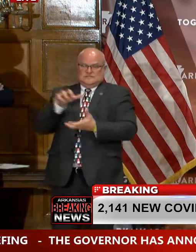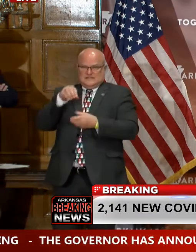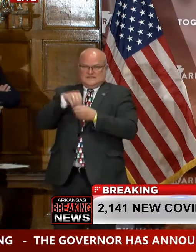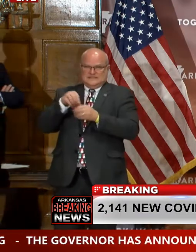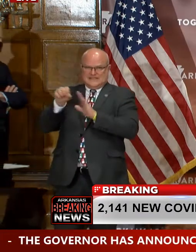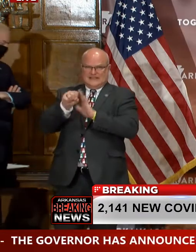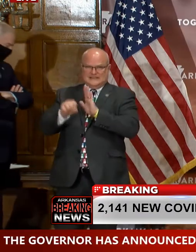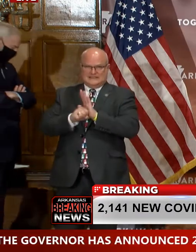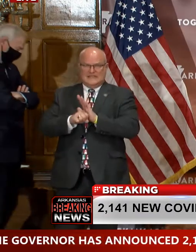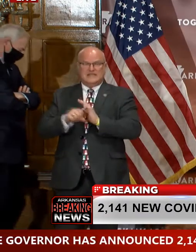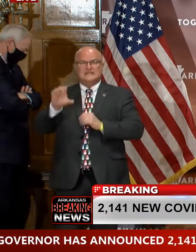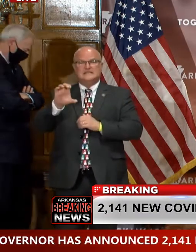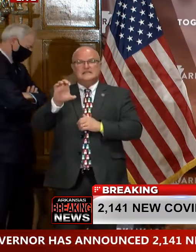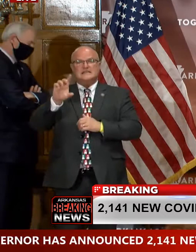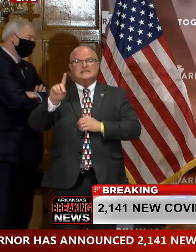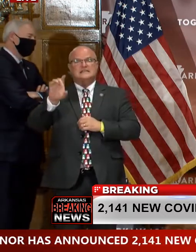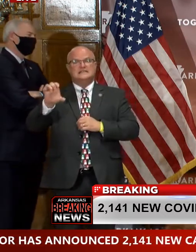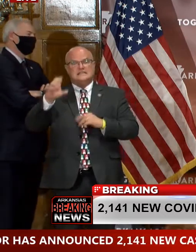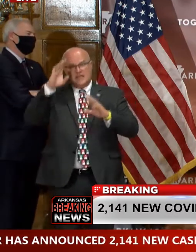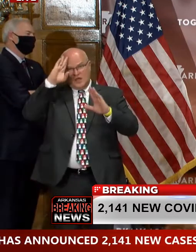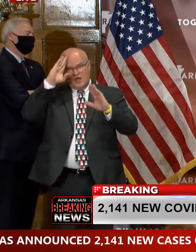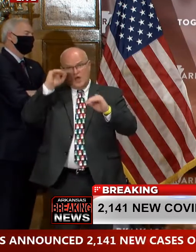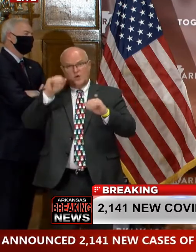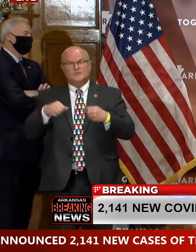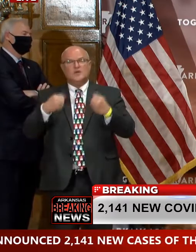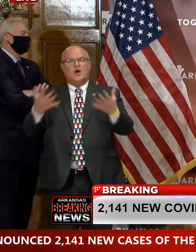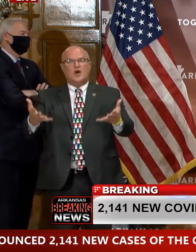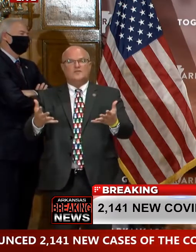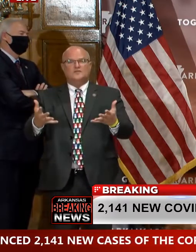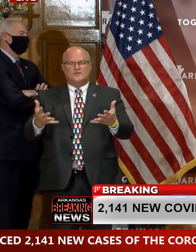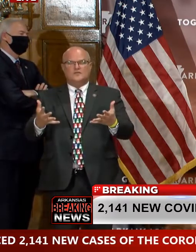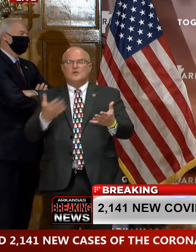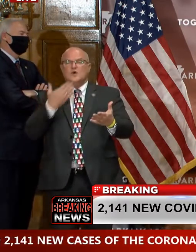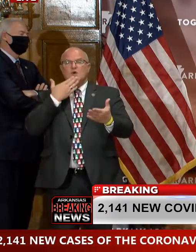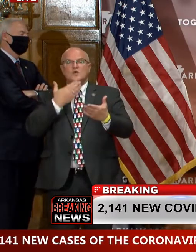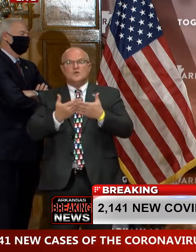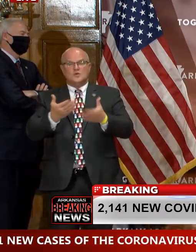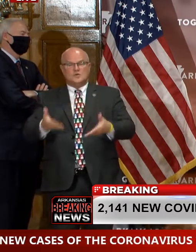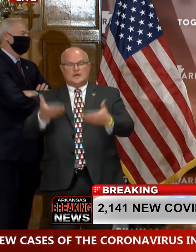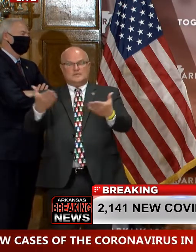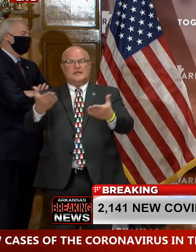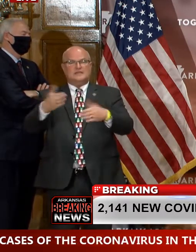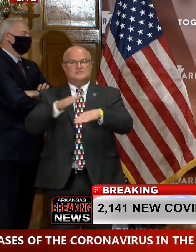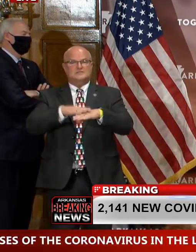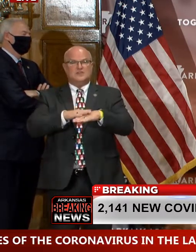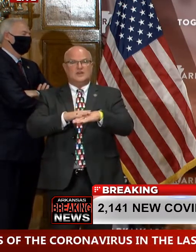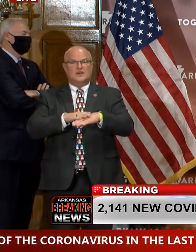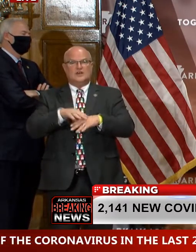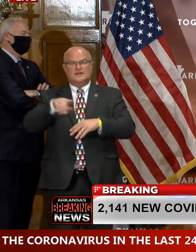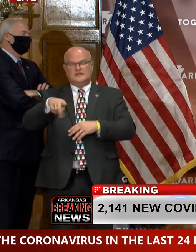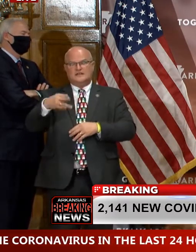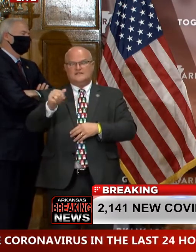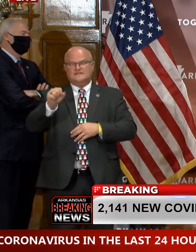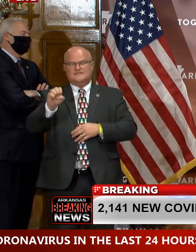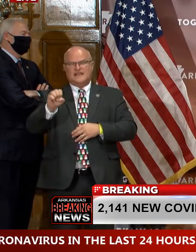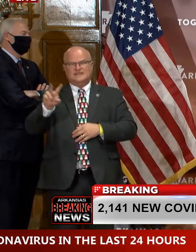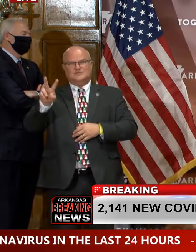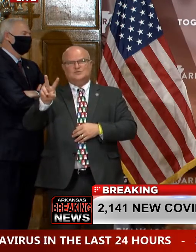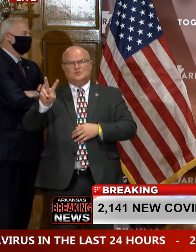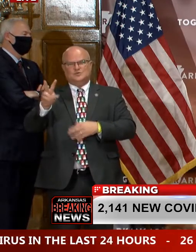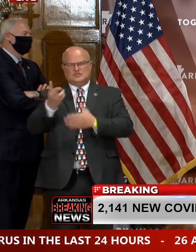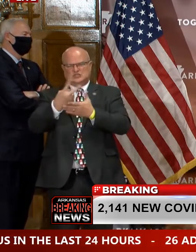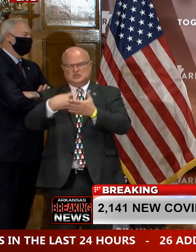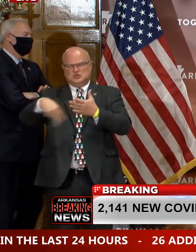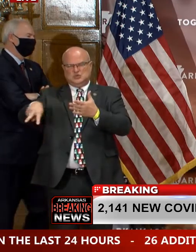state. The CDC hopes to offer concrete recommendations on phase 2 in the next 2 weeks